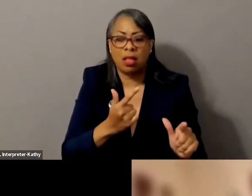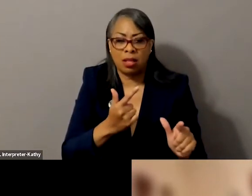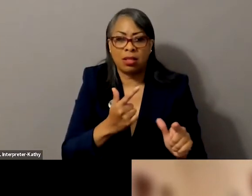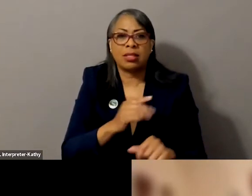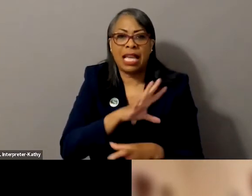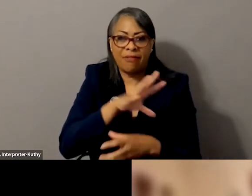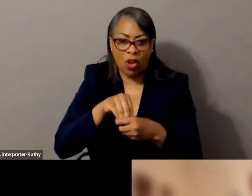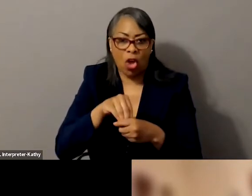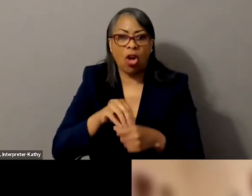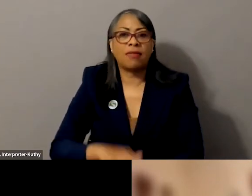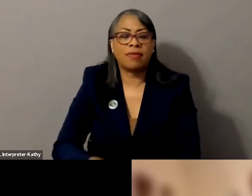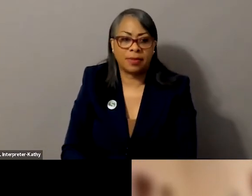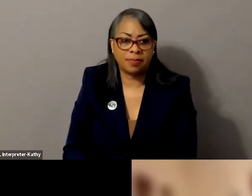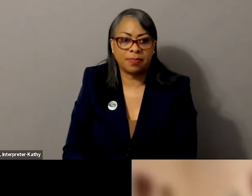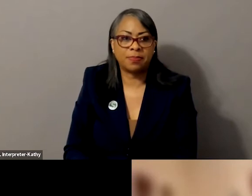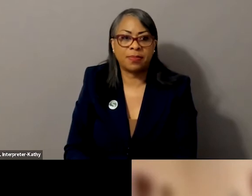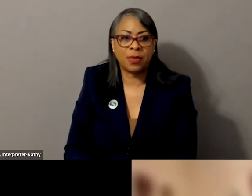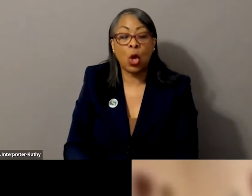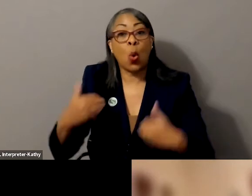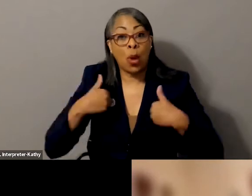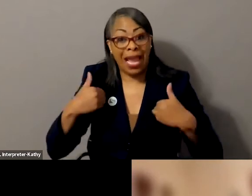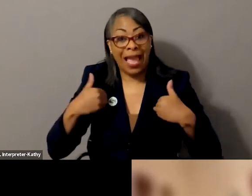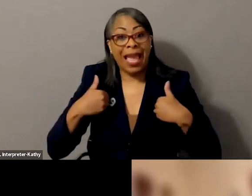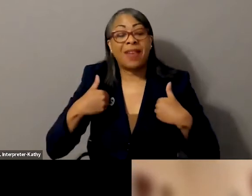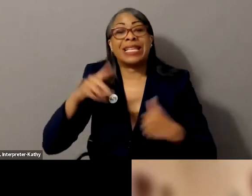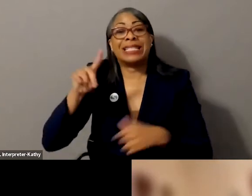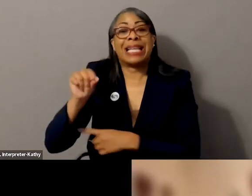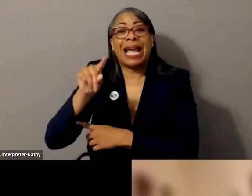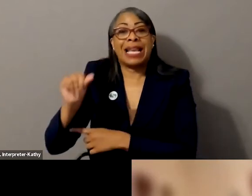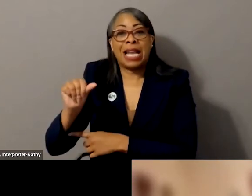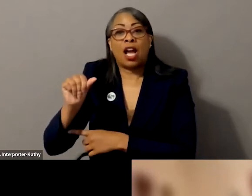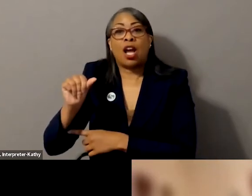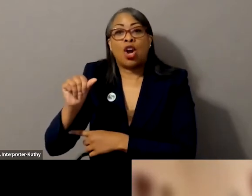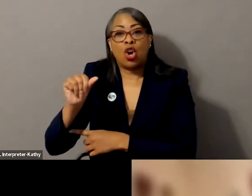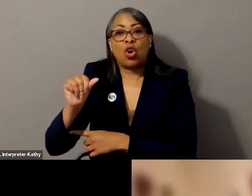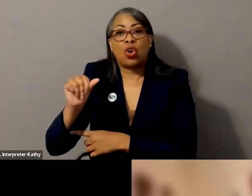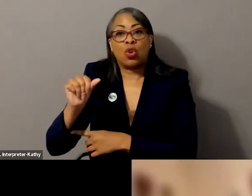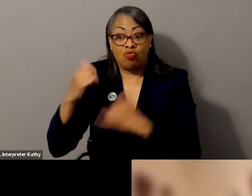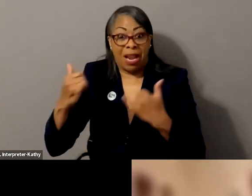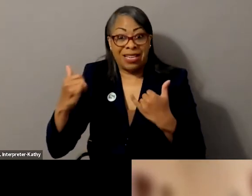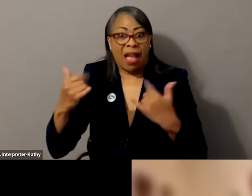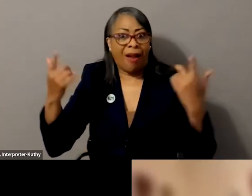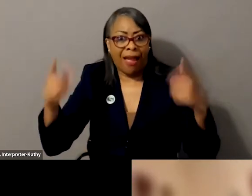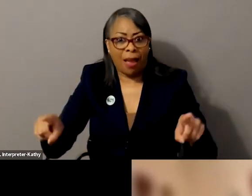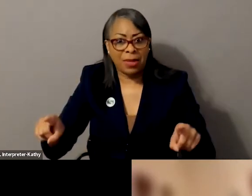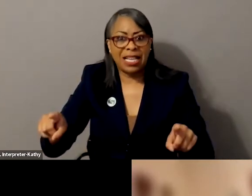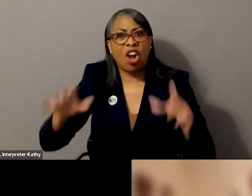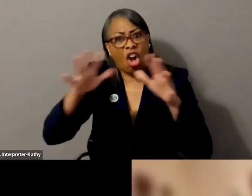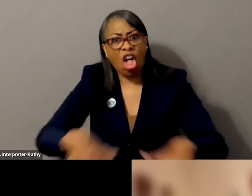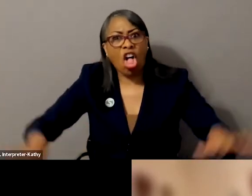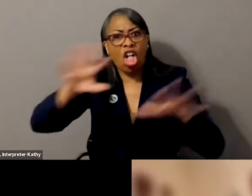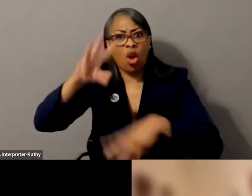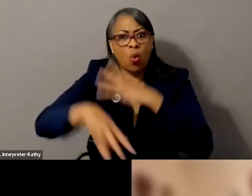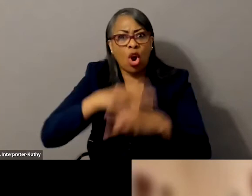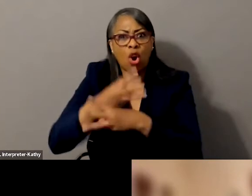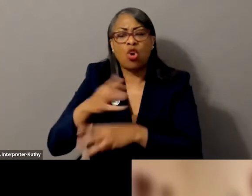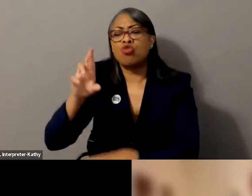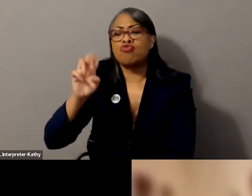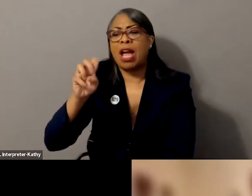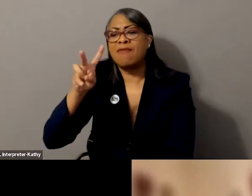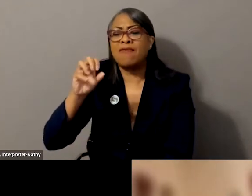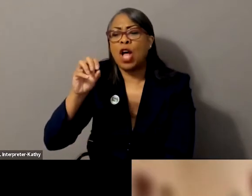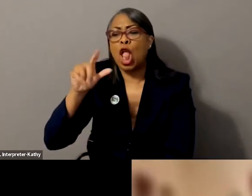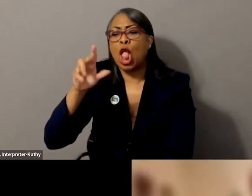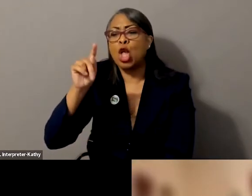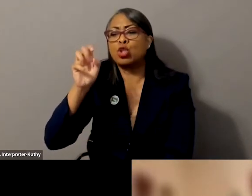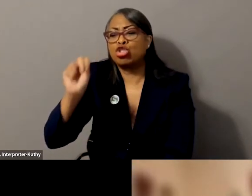There is a data revolution going on today in the whole world. I serve as vice